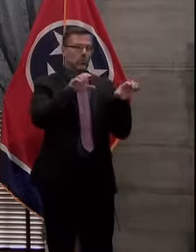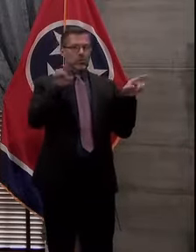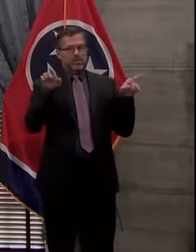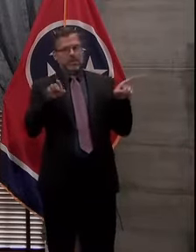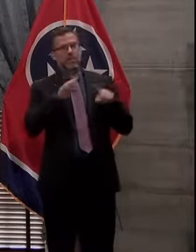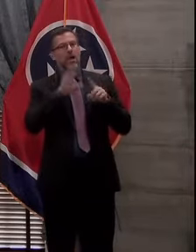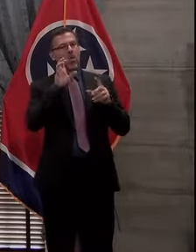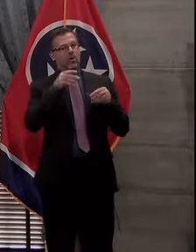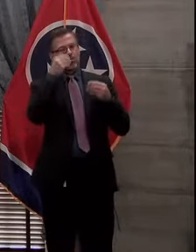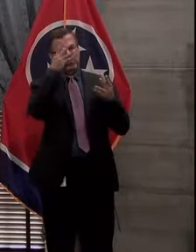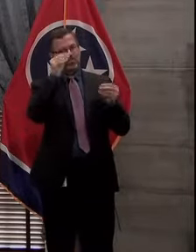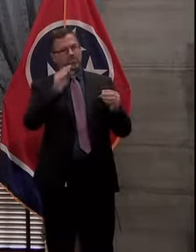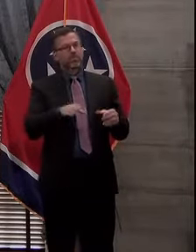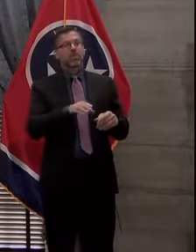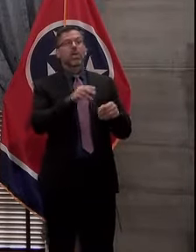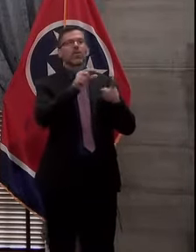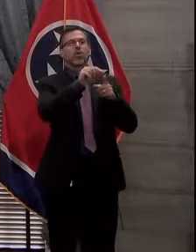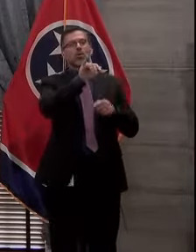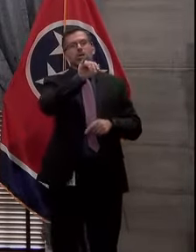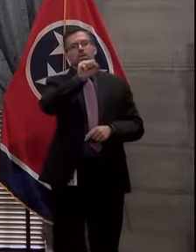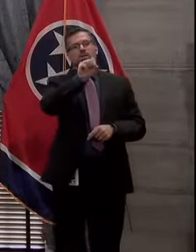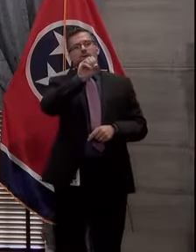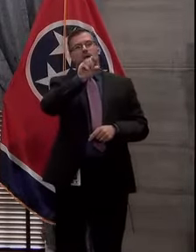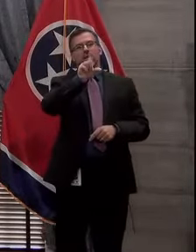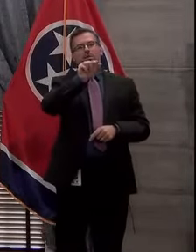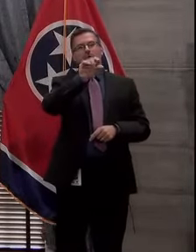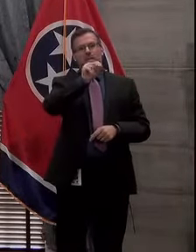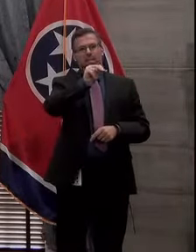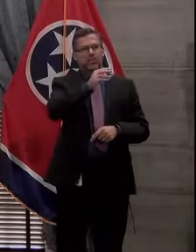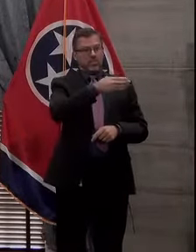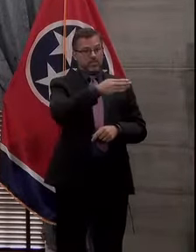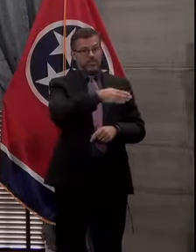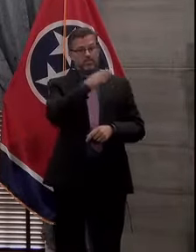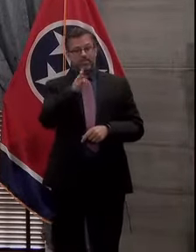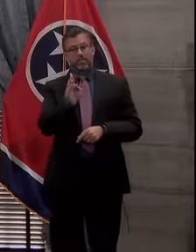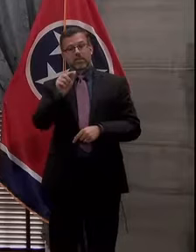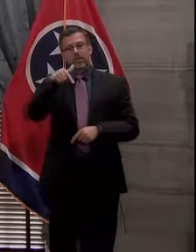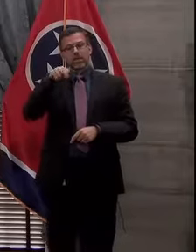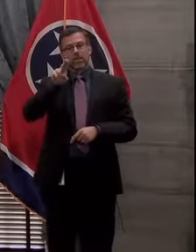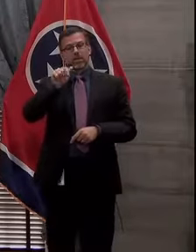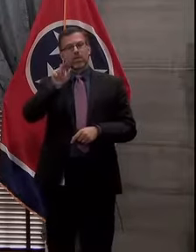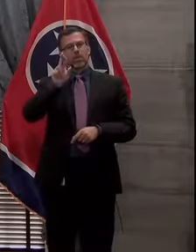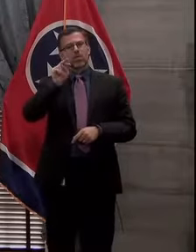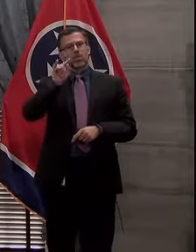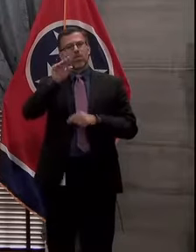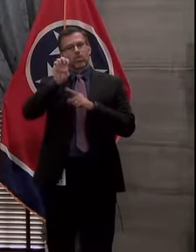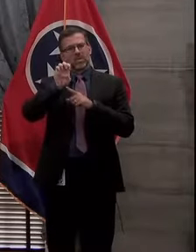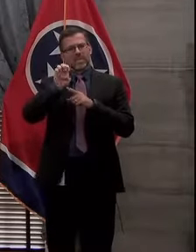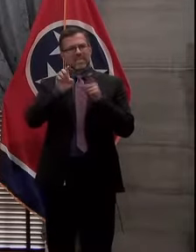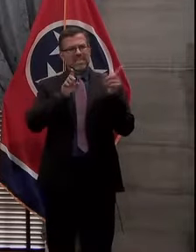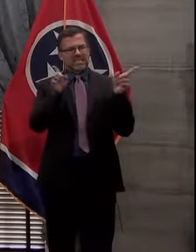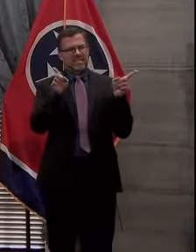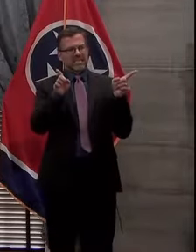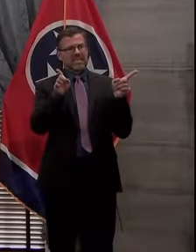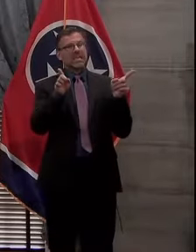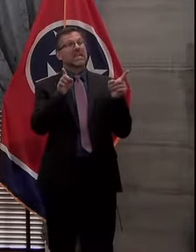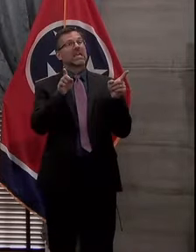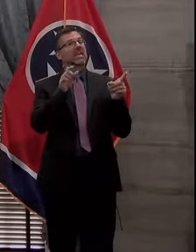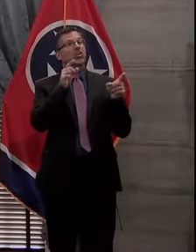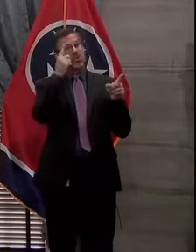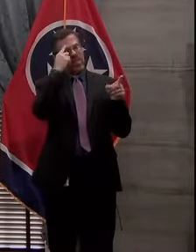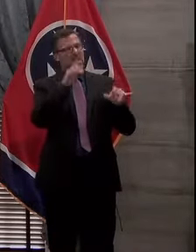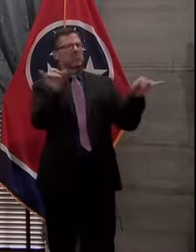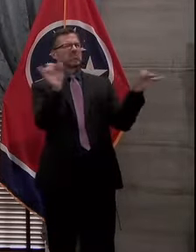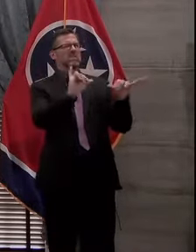We hear the terms isolation and quarantine being thrown around a lot interchangeably. They actually mean different